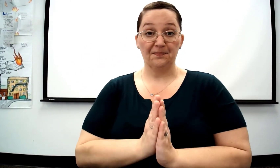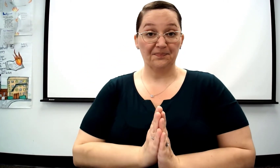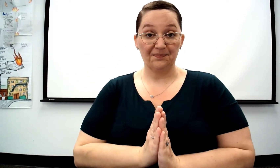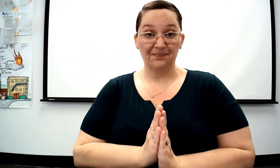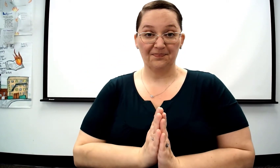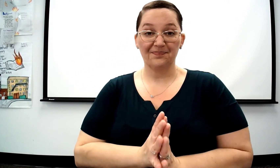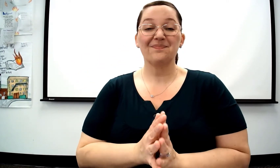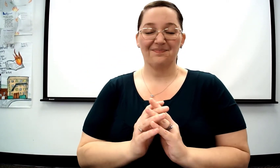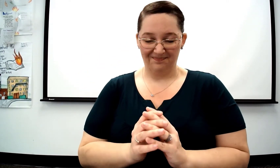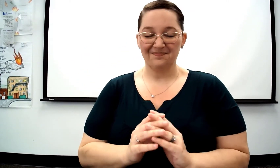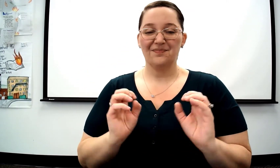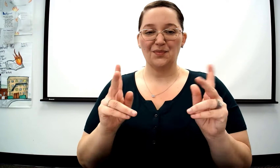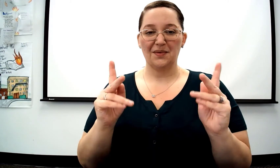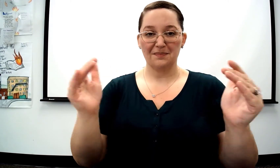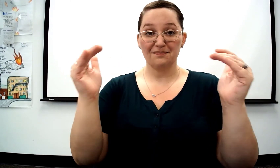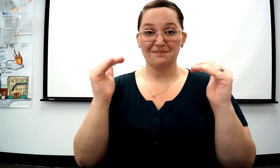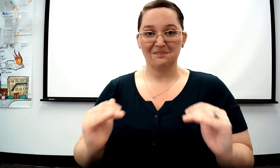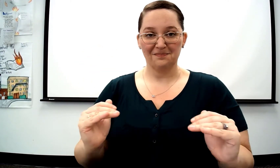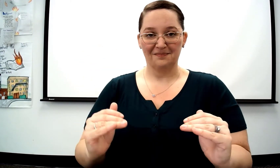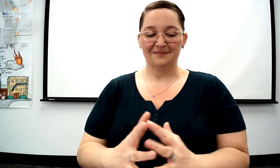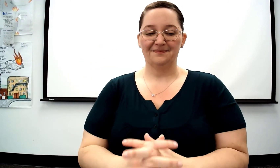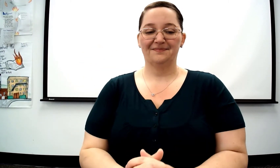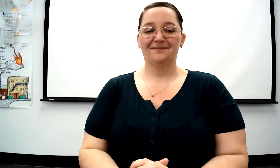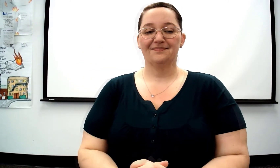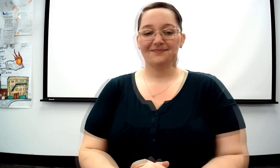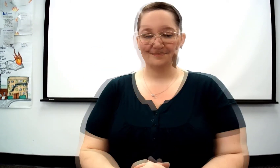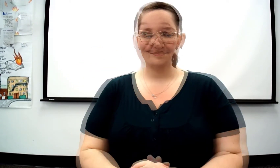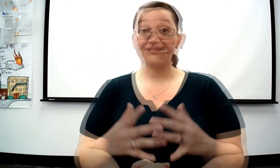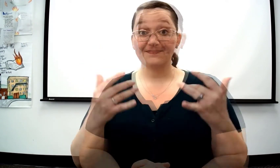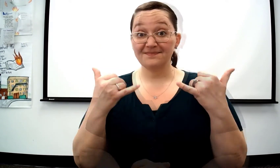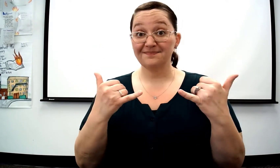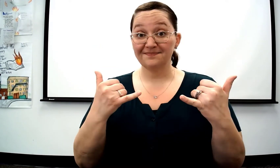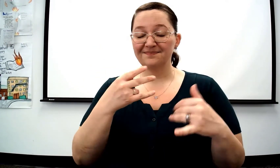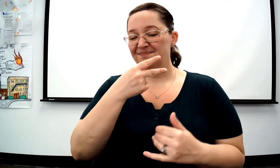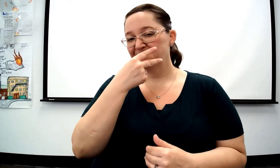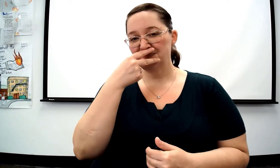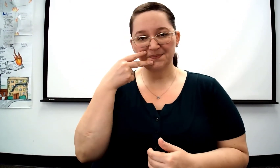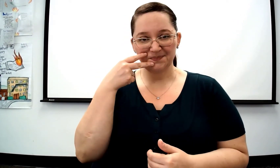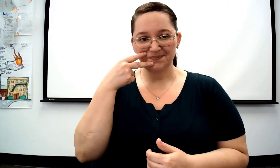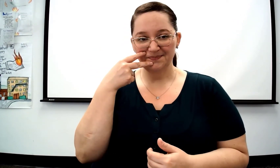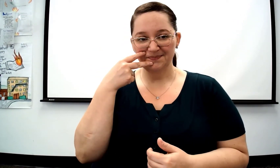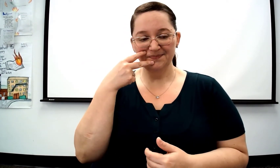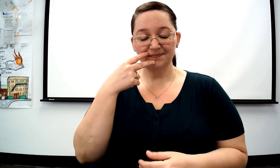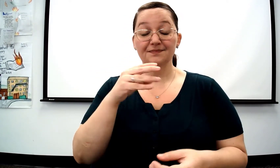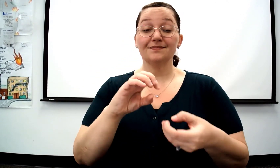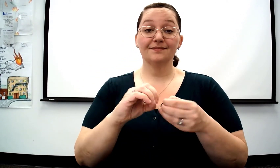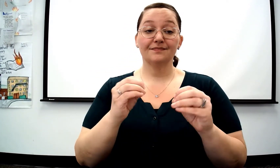These signs were just added for comparison. All right, we're moving on. Now on to verbs.